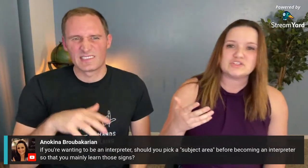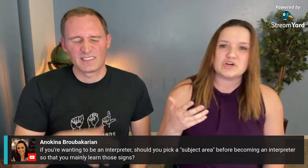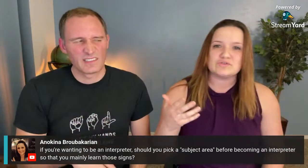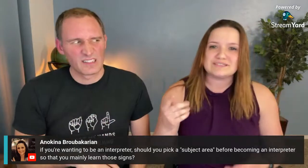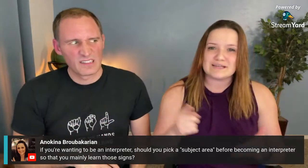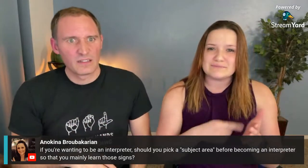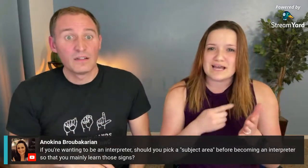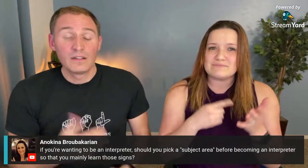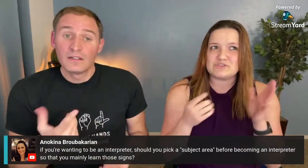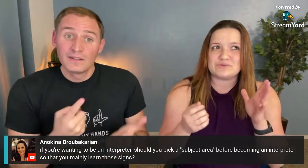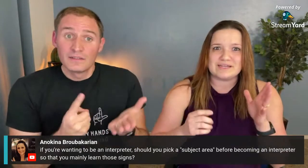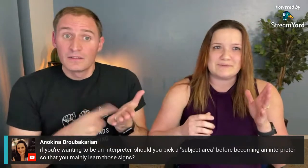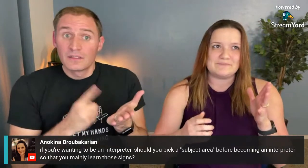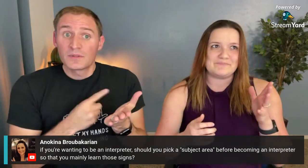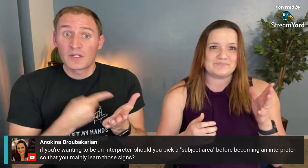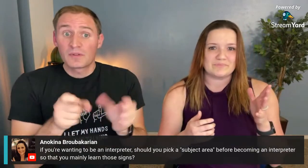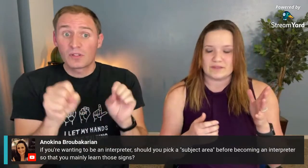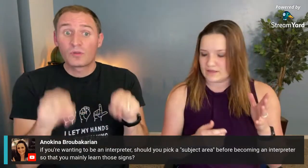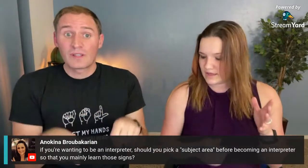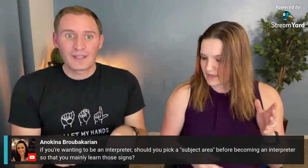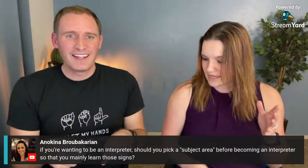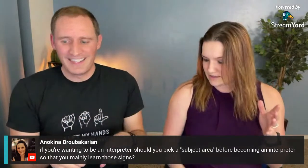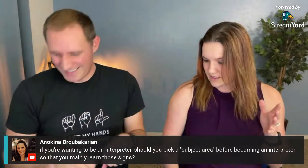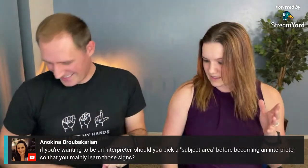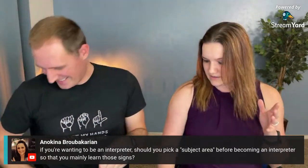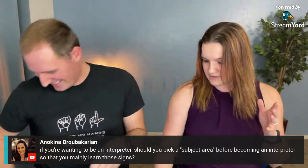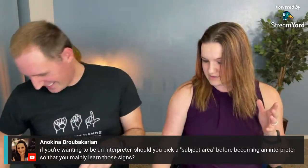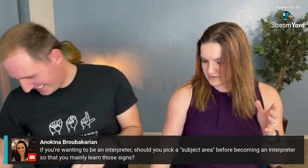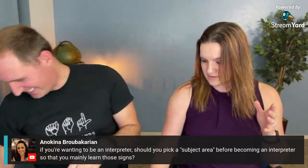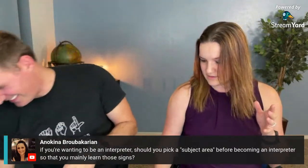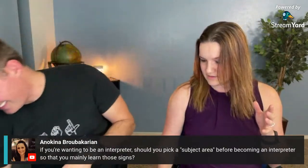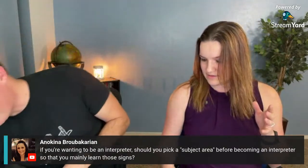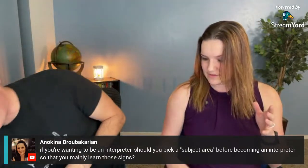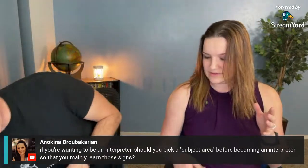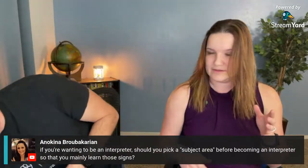So sometimes you can, hey. Getting crazy.